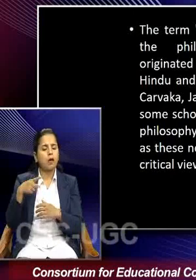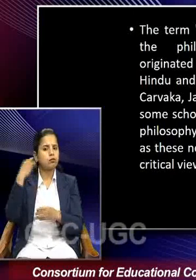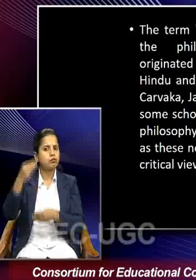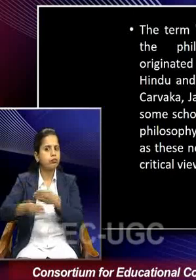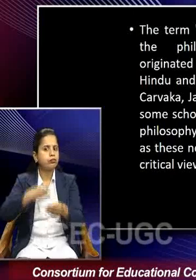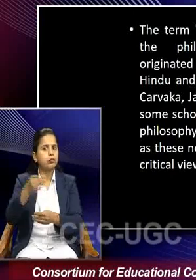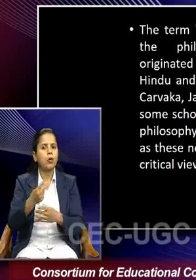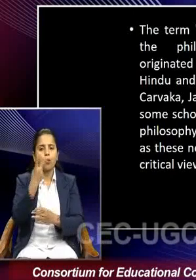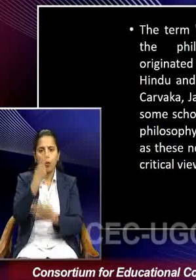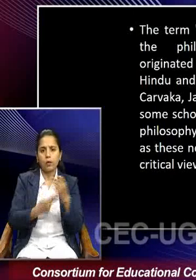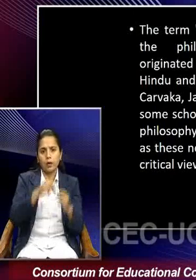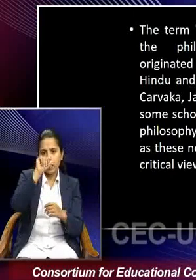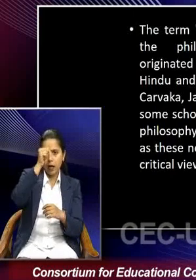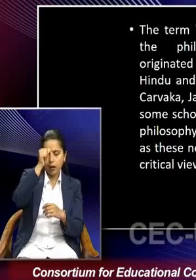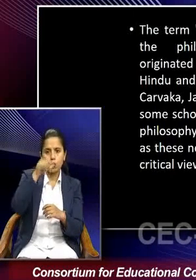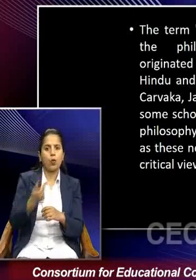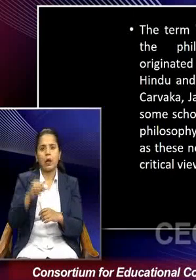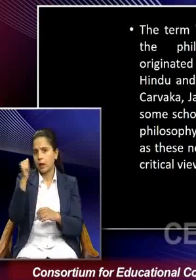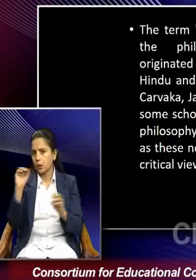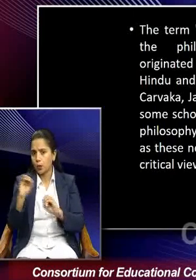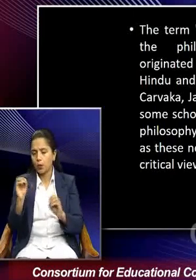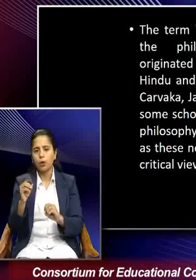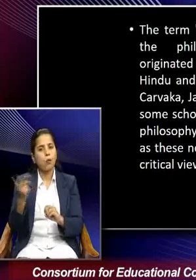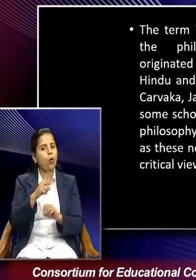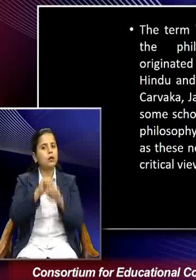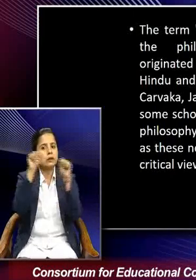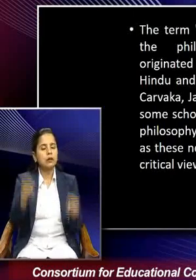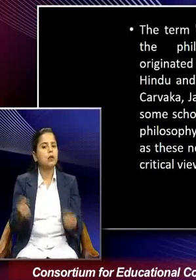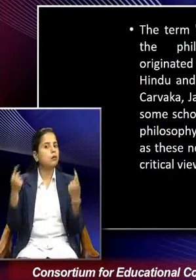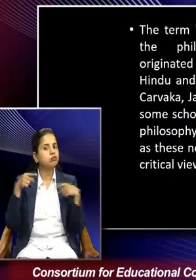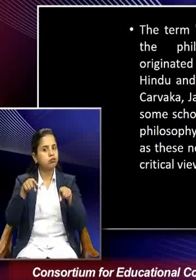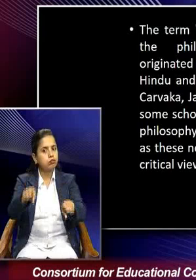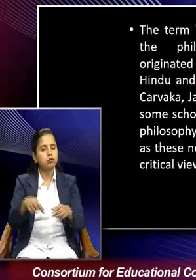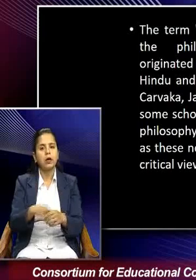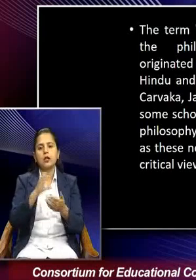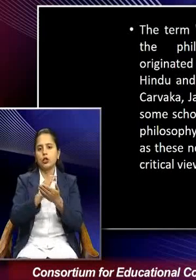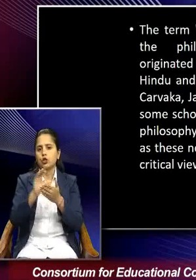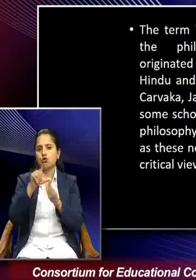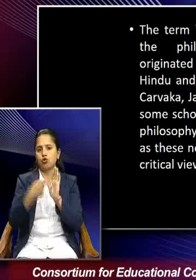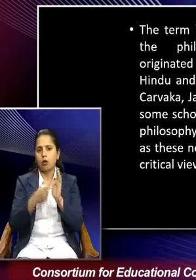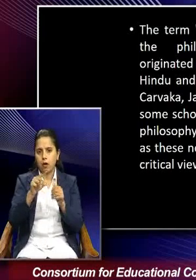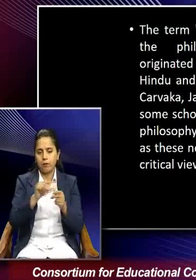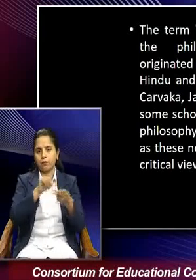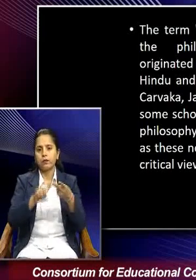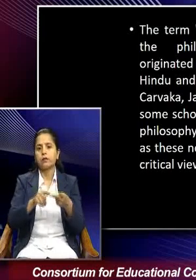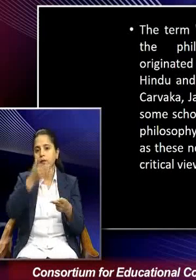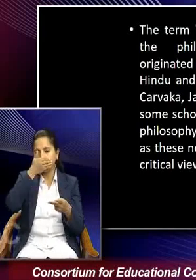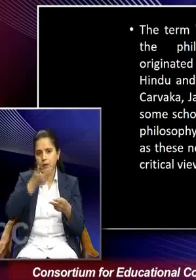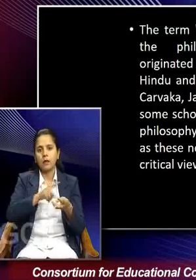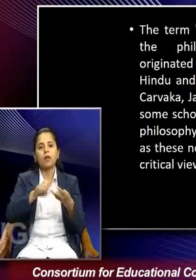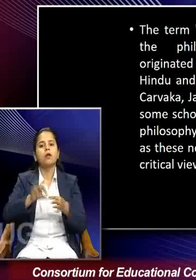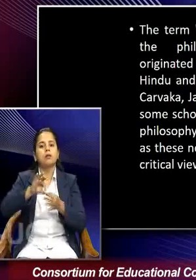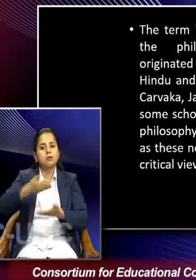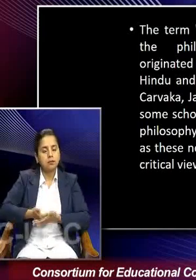both Hindu and non-Hindu systems such as Charvak, Jainism and